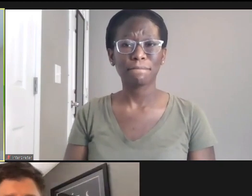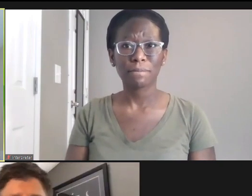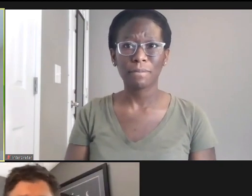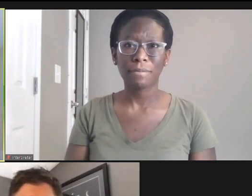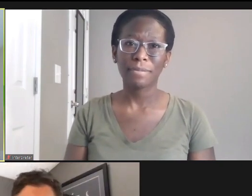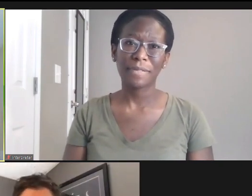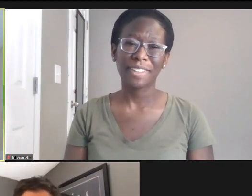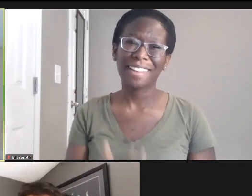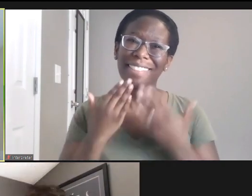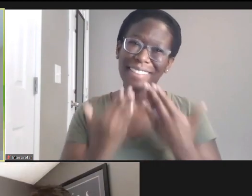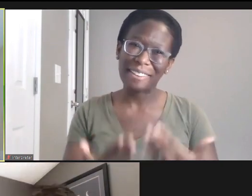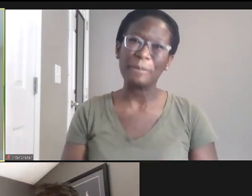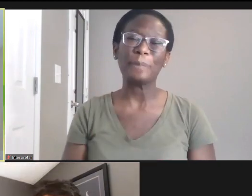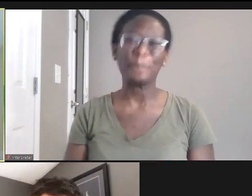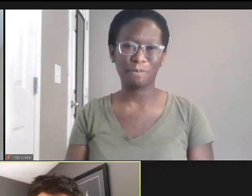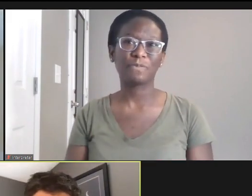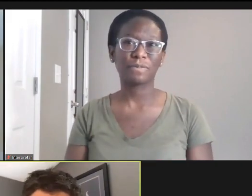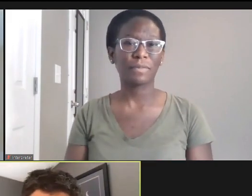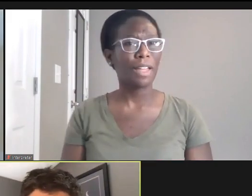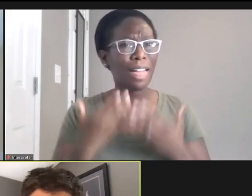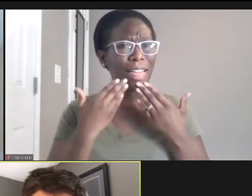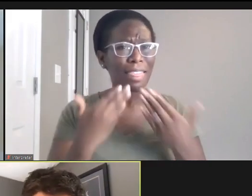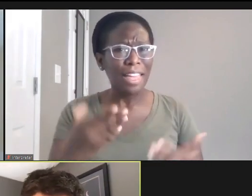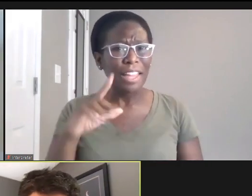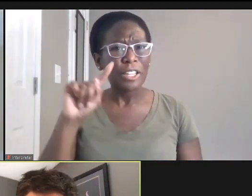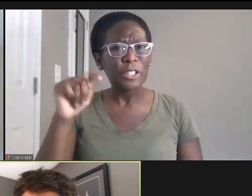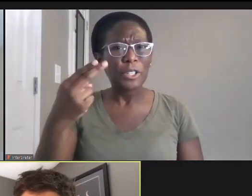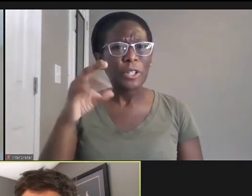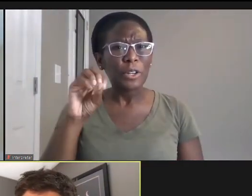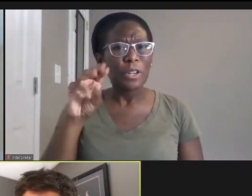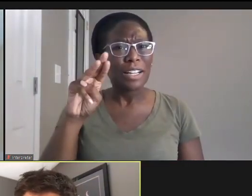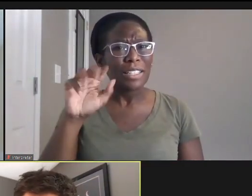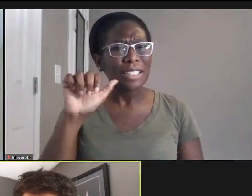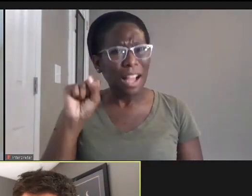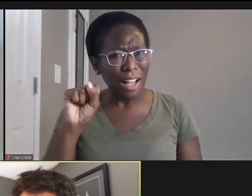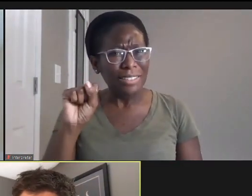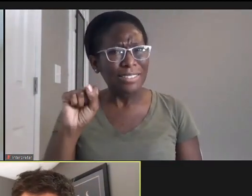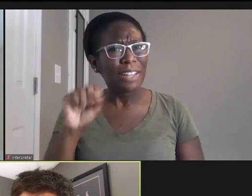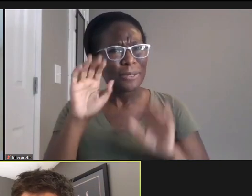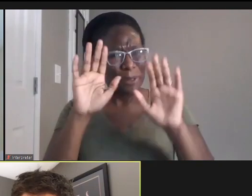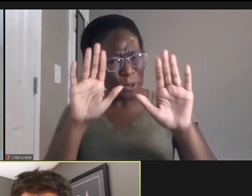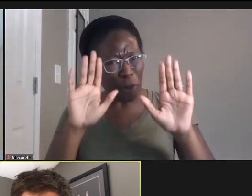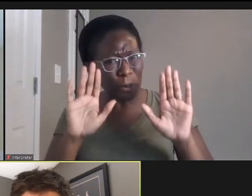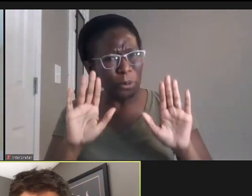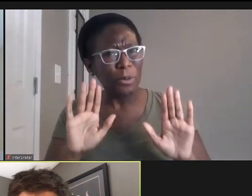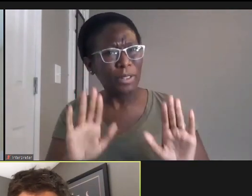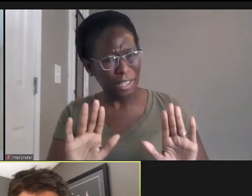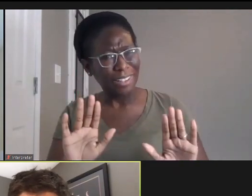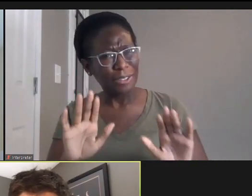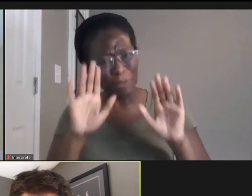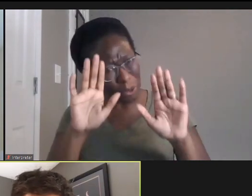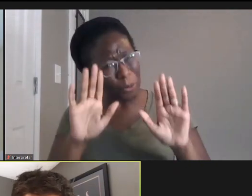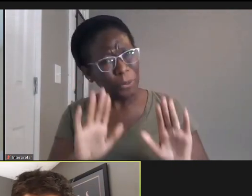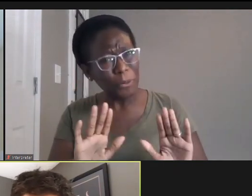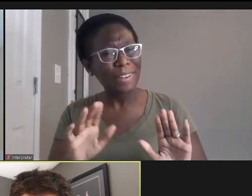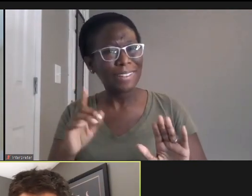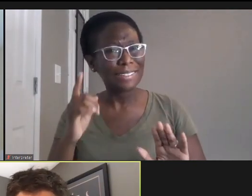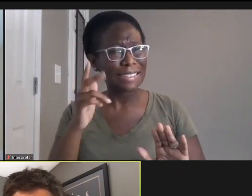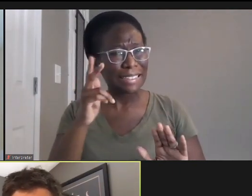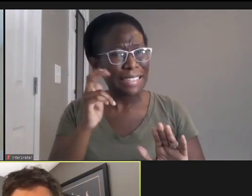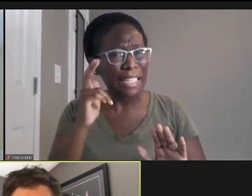Thank you. Thank you, Thomas. That was so great. It's so great to hear that story